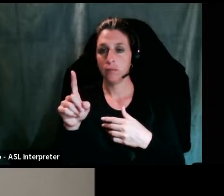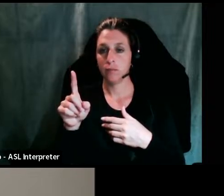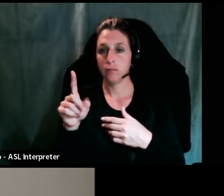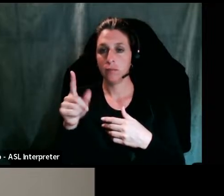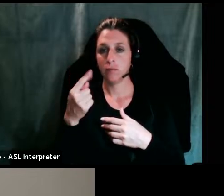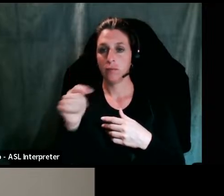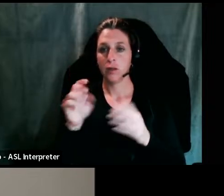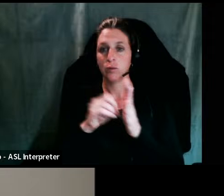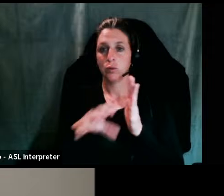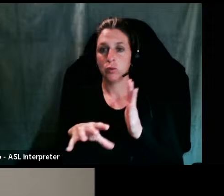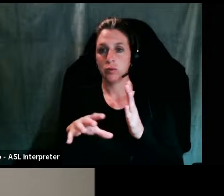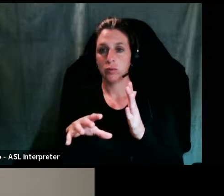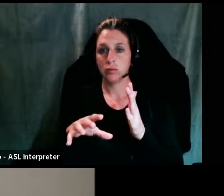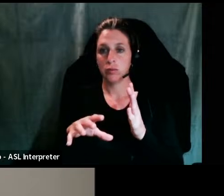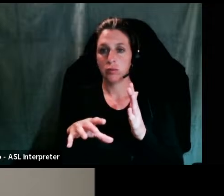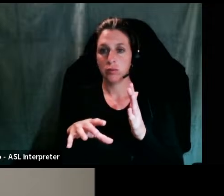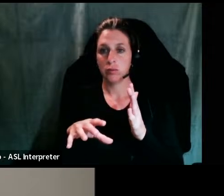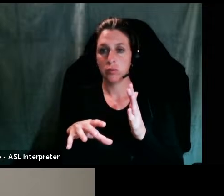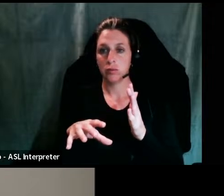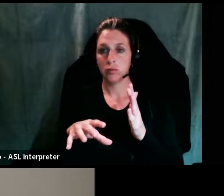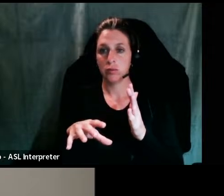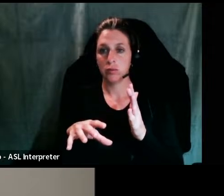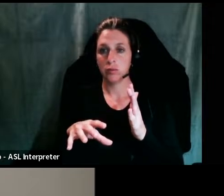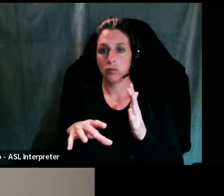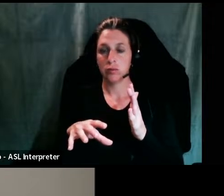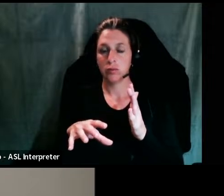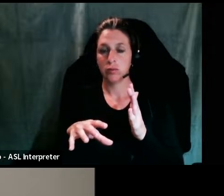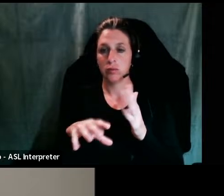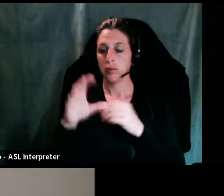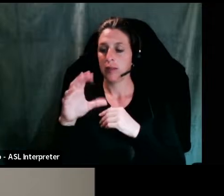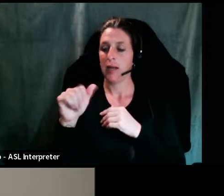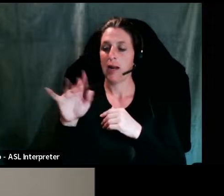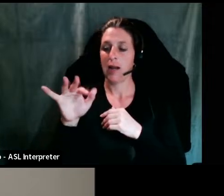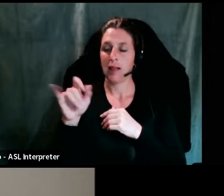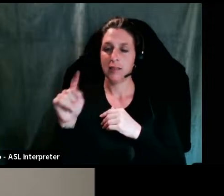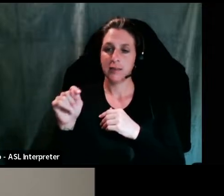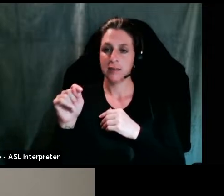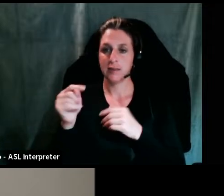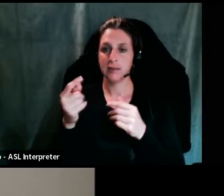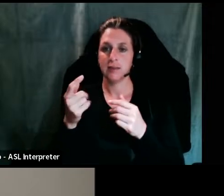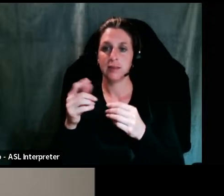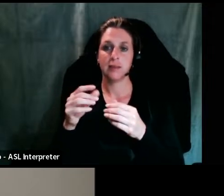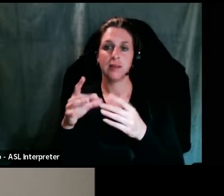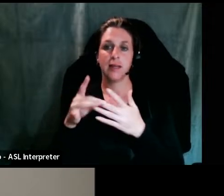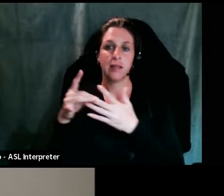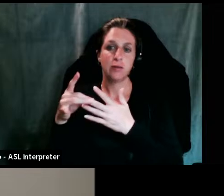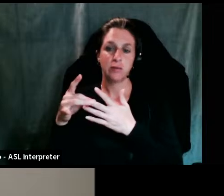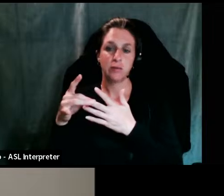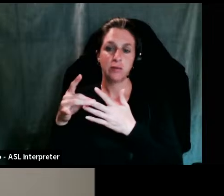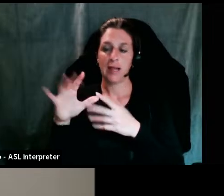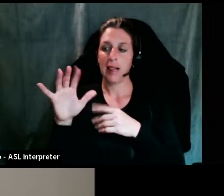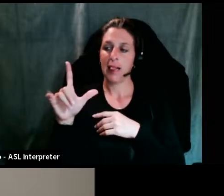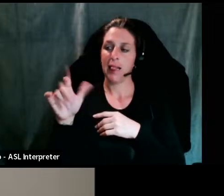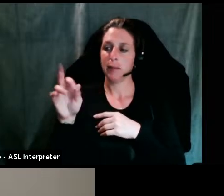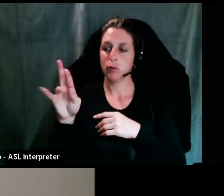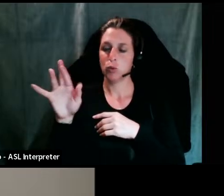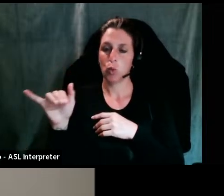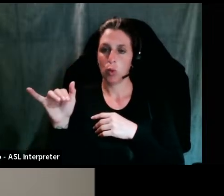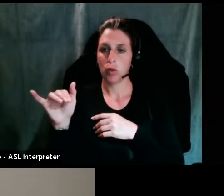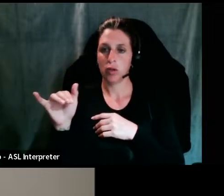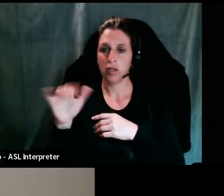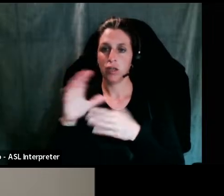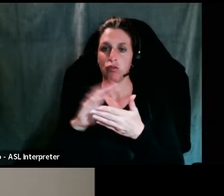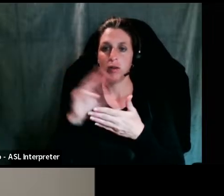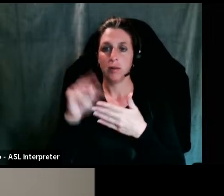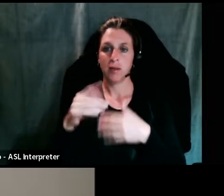students, the Liberty Catalyst Leadership Liberatory Curriculum, and I feel it has